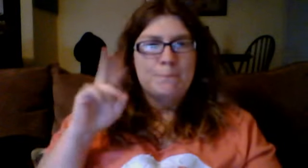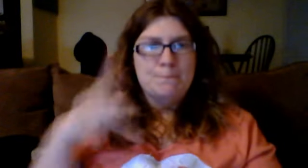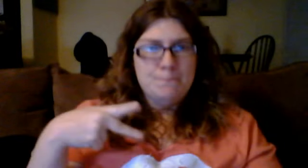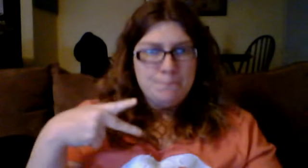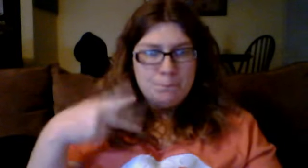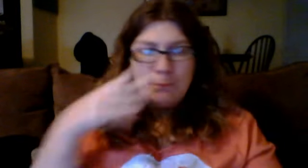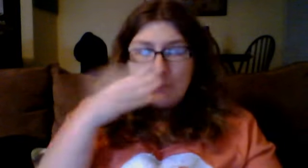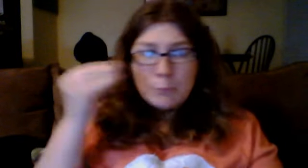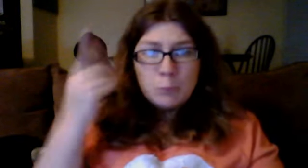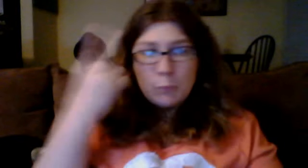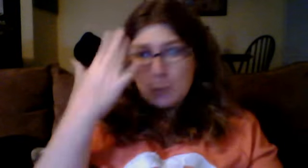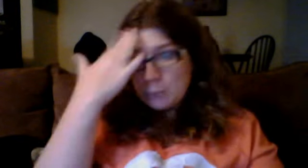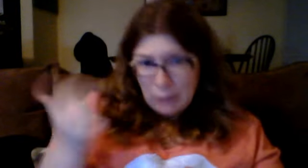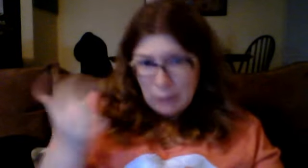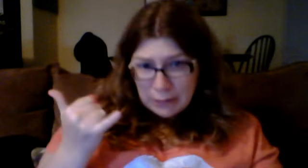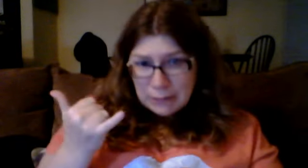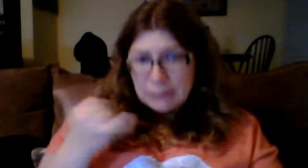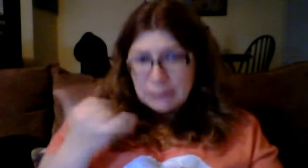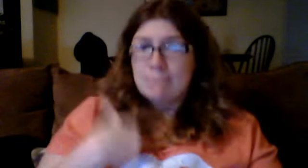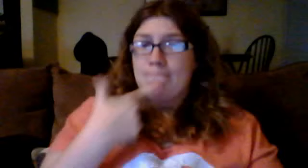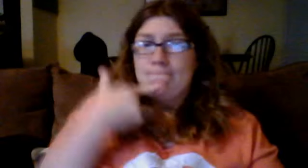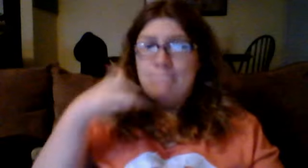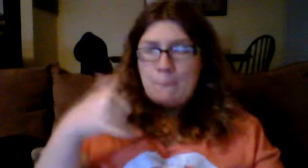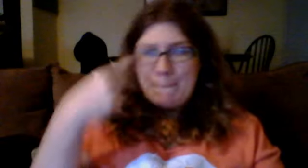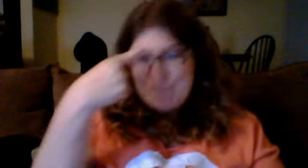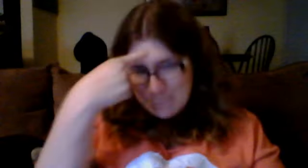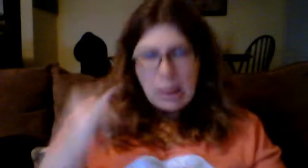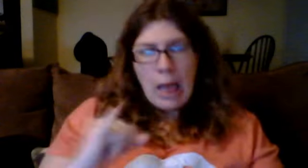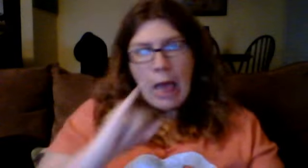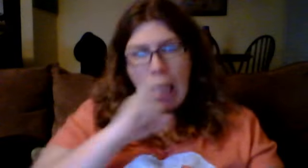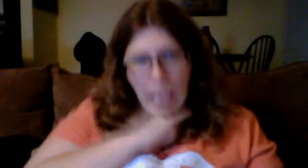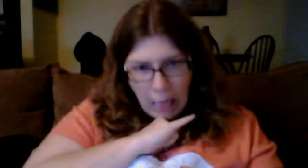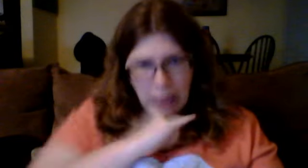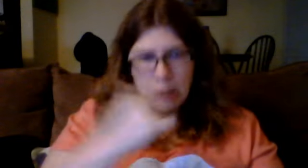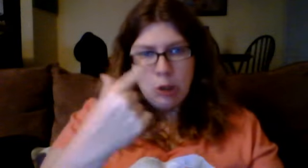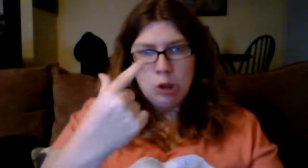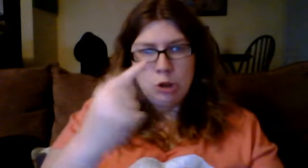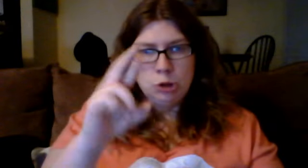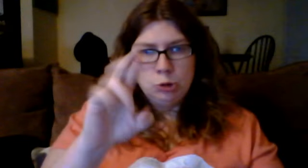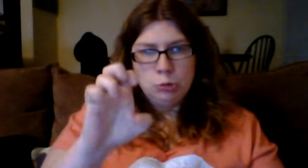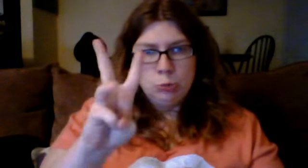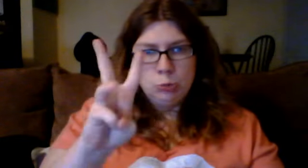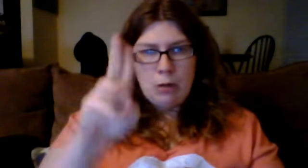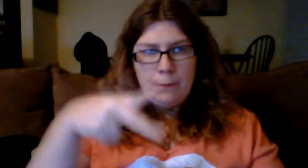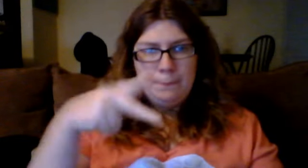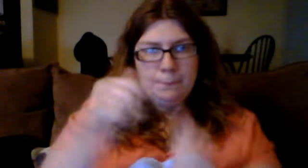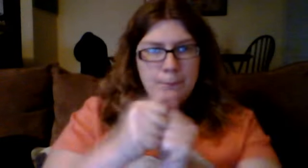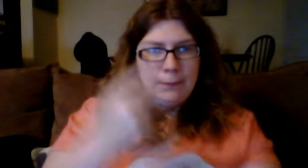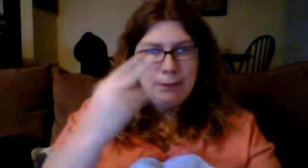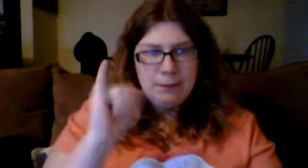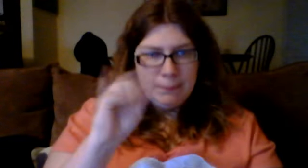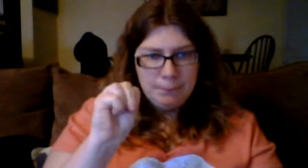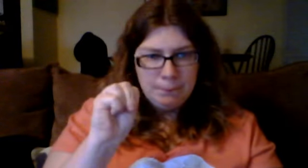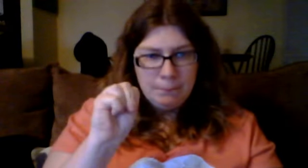since when does the bureau have jurisdiction over Manhattan rape cases? I was investigating my own rape. And if your own is more likely.